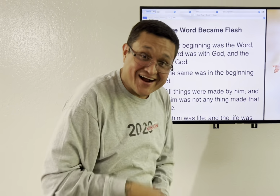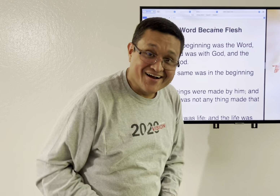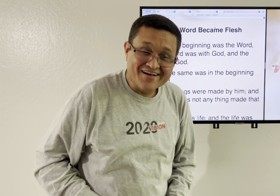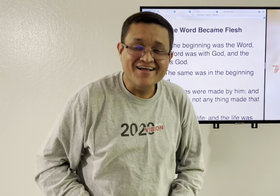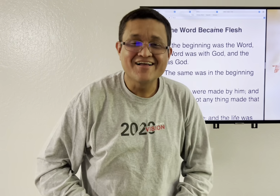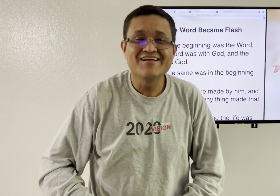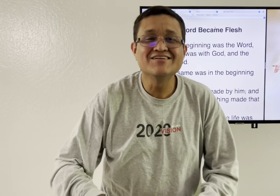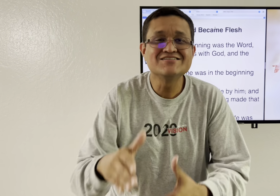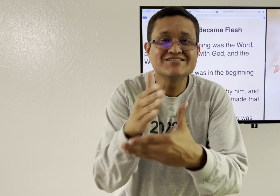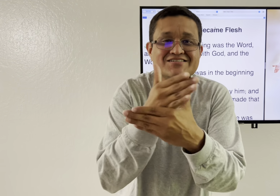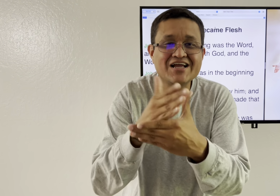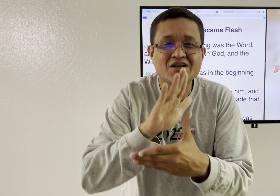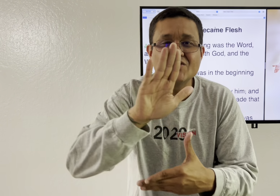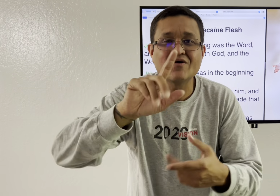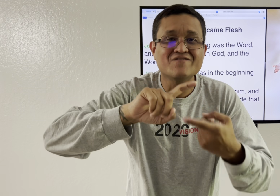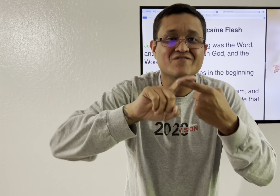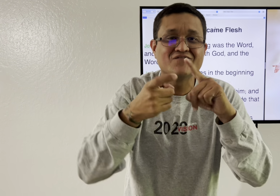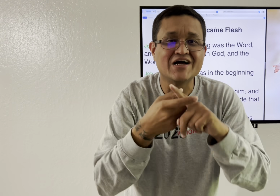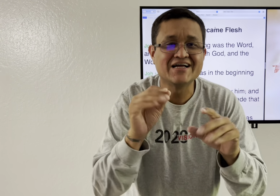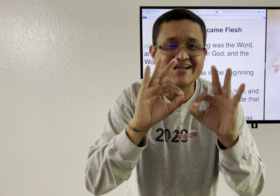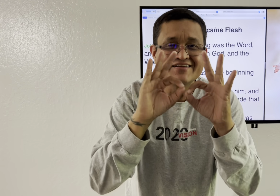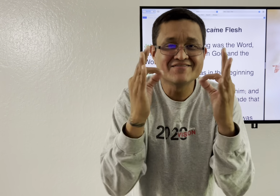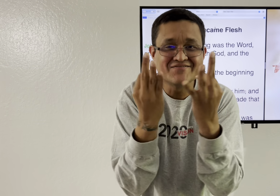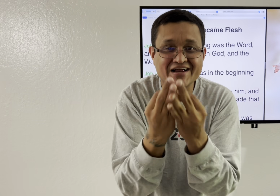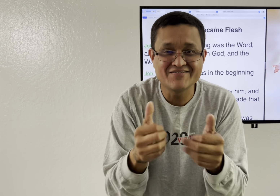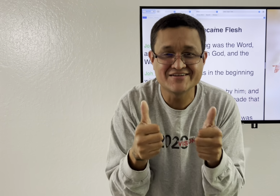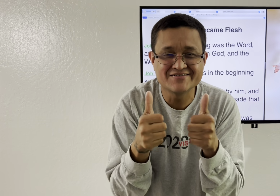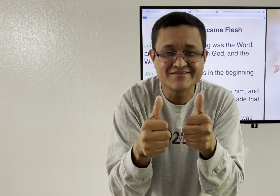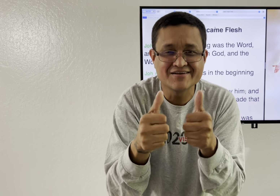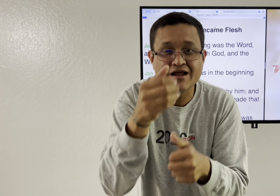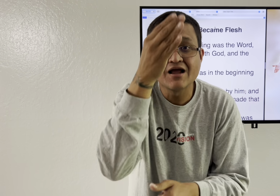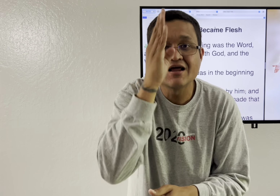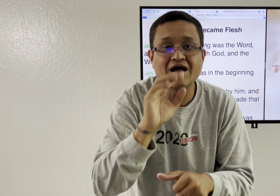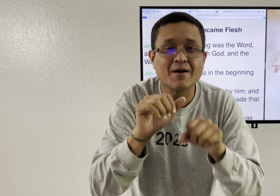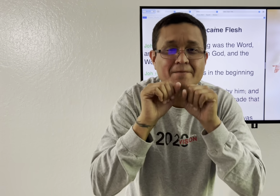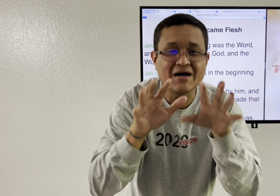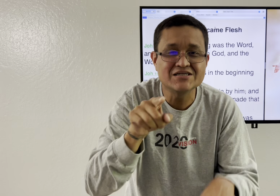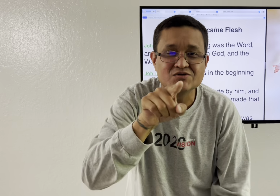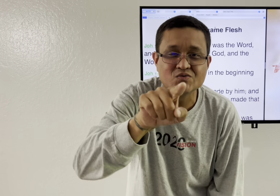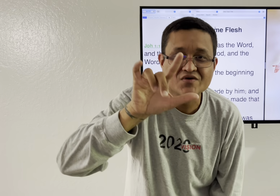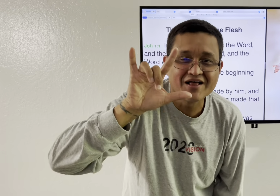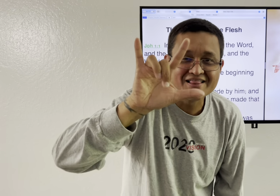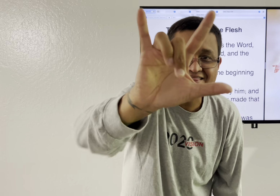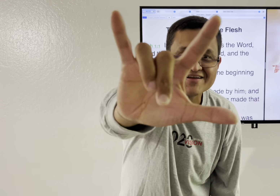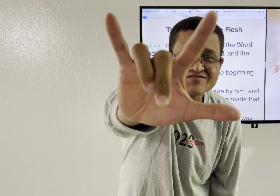And his plan came to pass, and he became flesh. Enjoy your friends and family. God bless you.